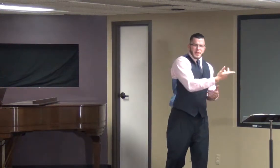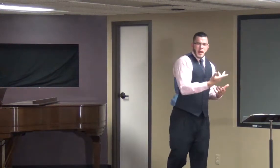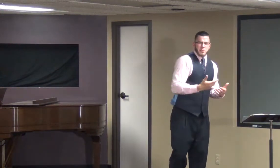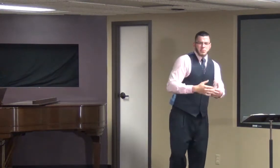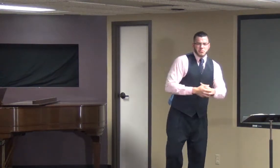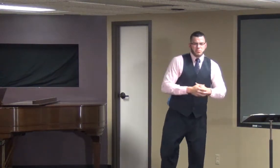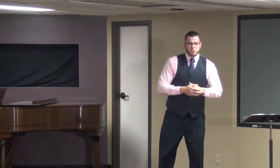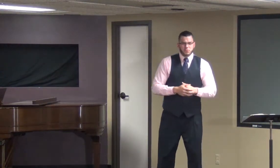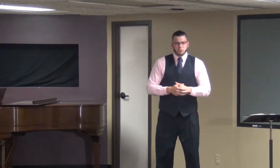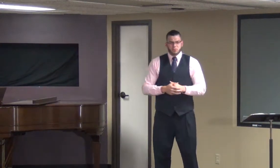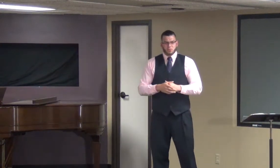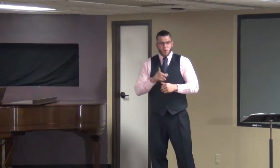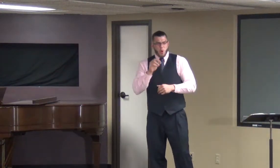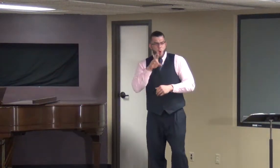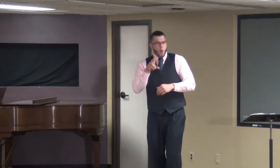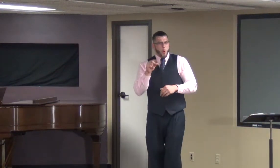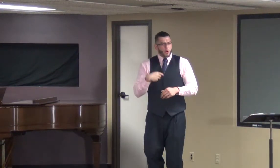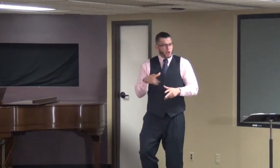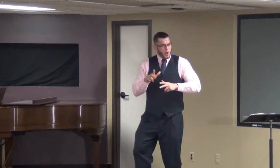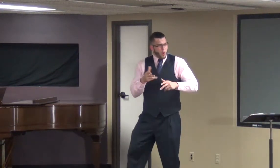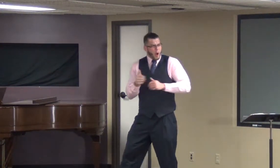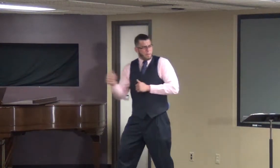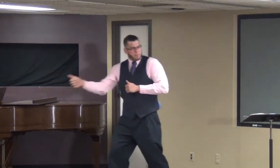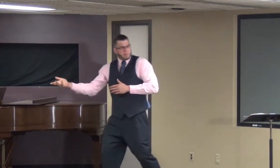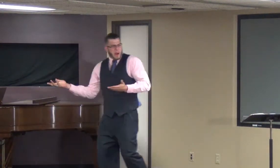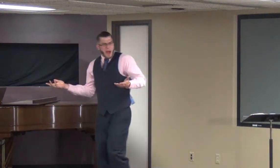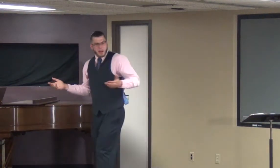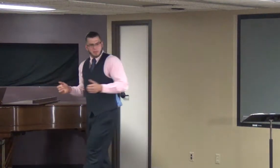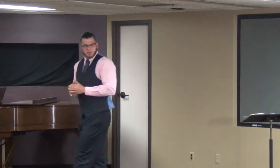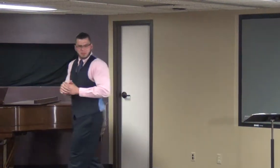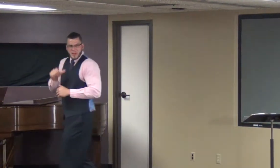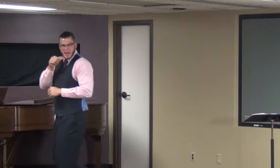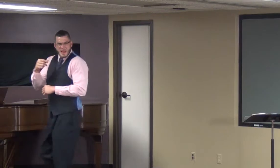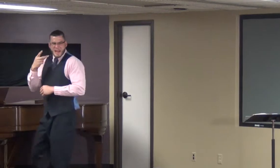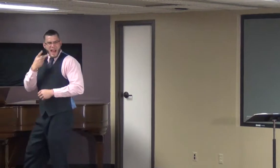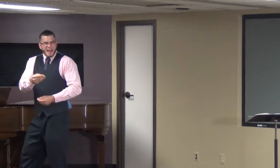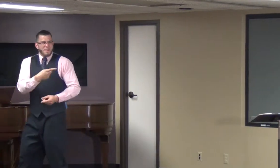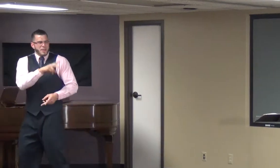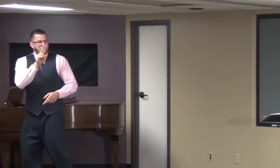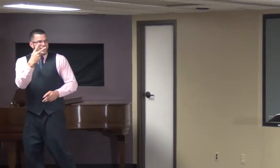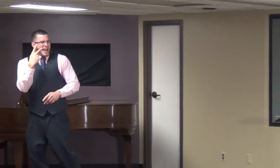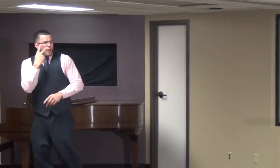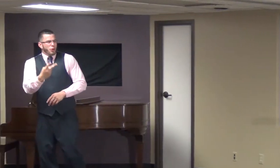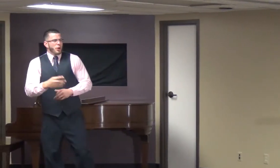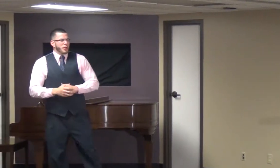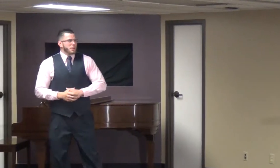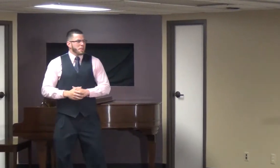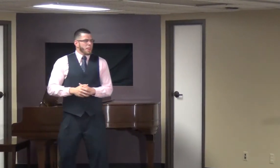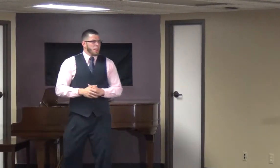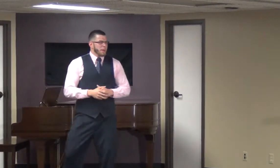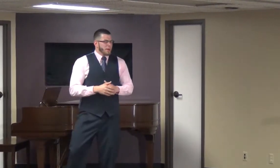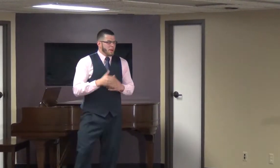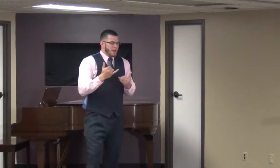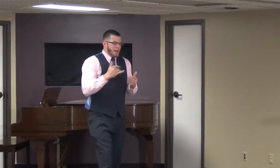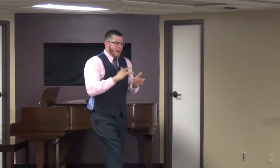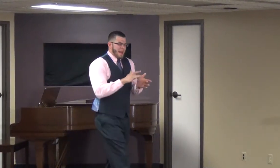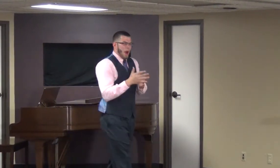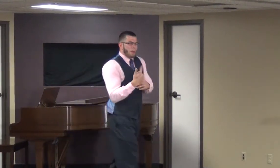them? Or do we walk by, not giving them a second look? Now the